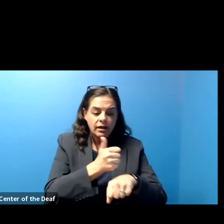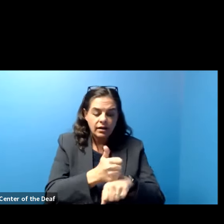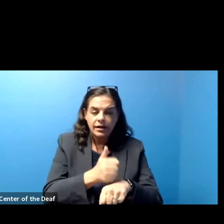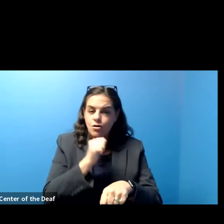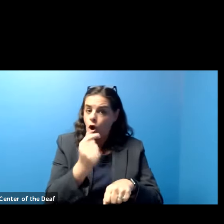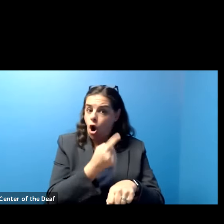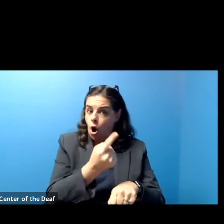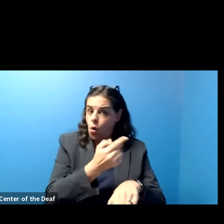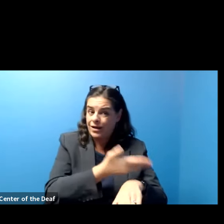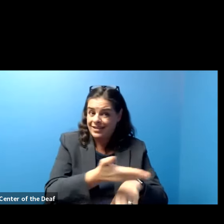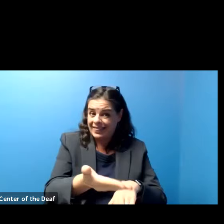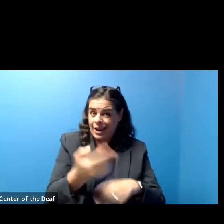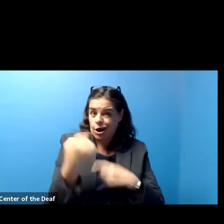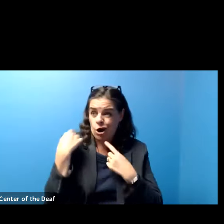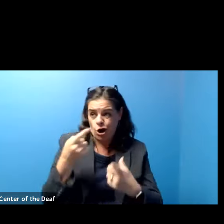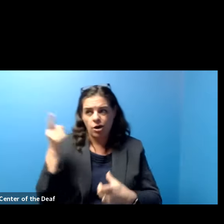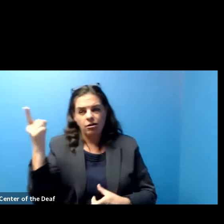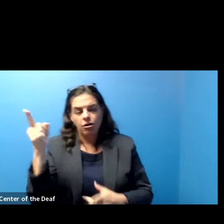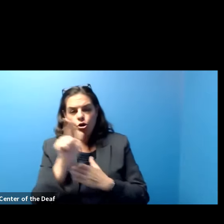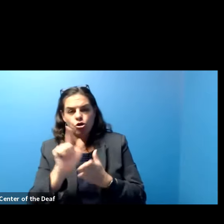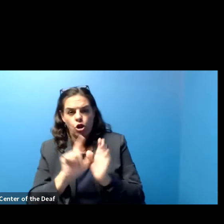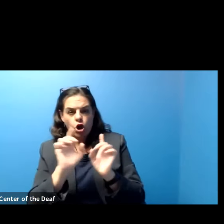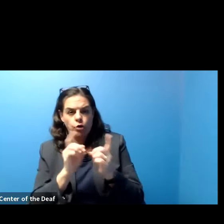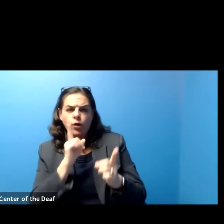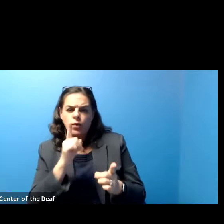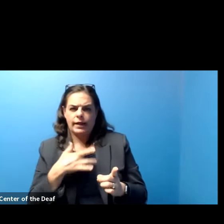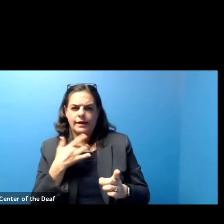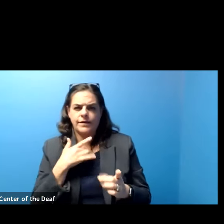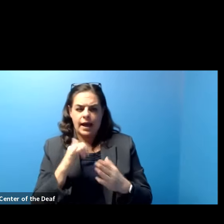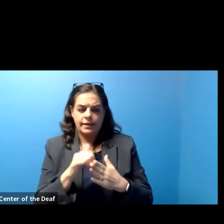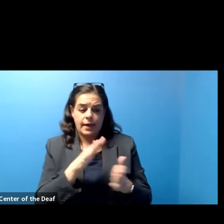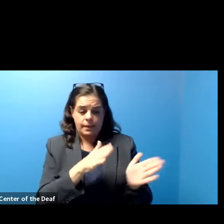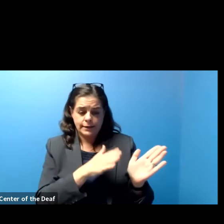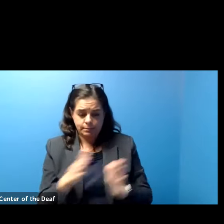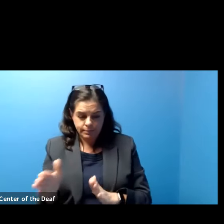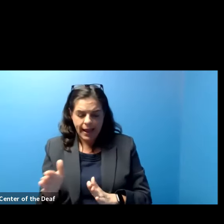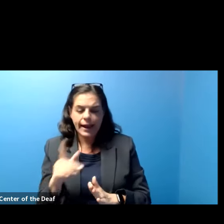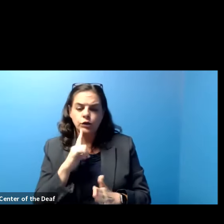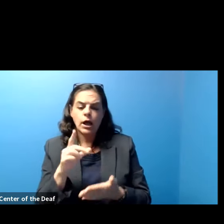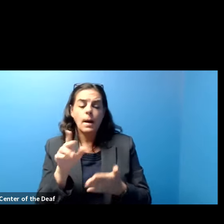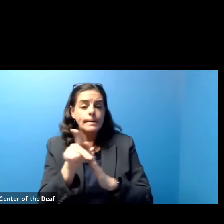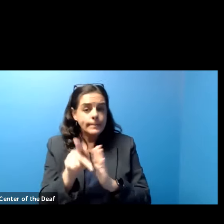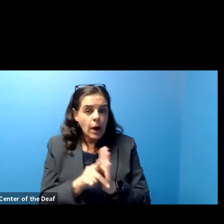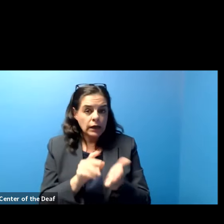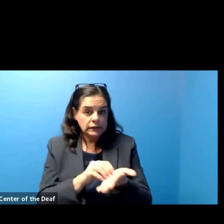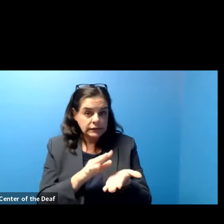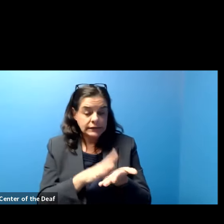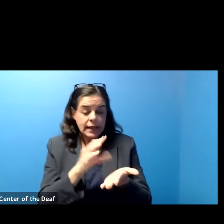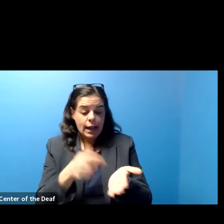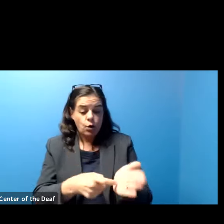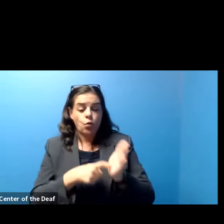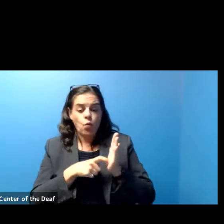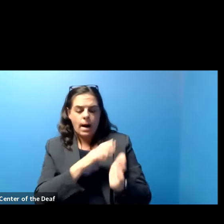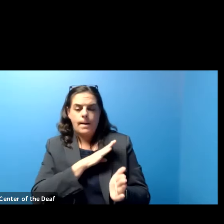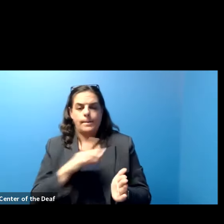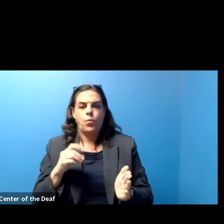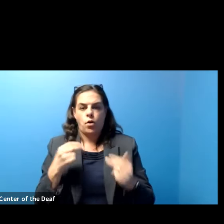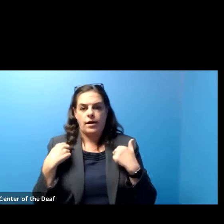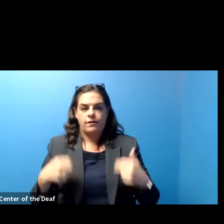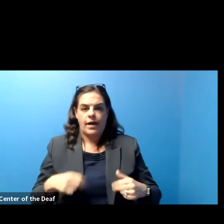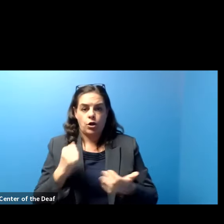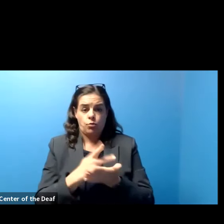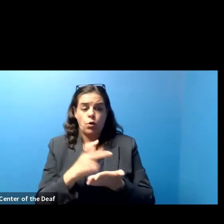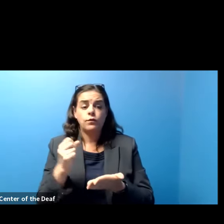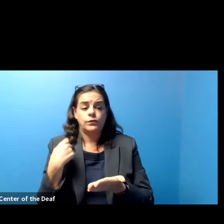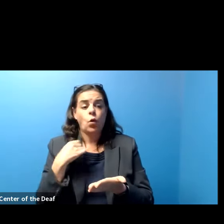place, they really felt like the plans were really policy documents and as such required Board of Health approval. So we're moving forward with